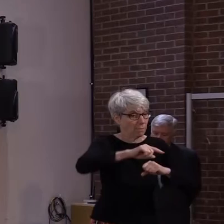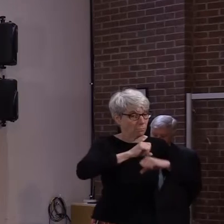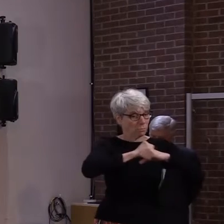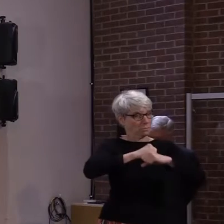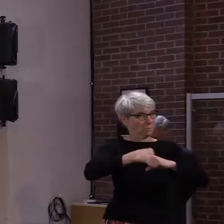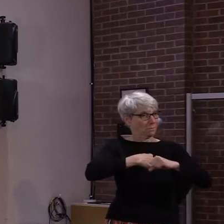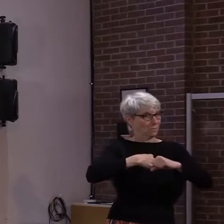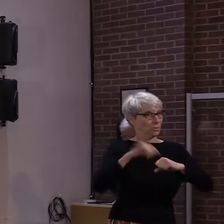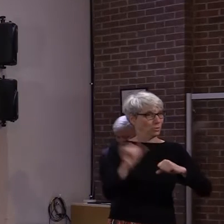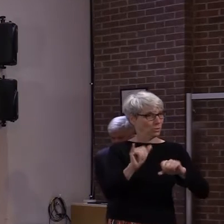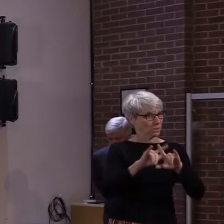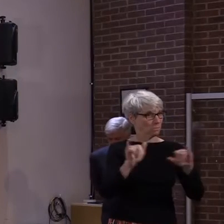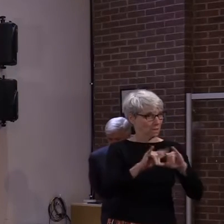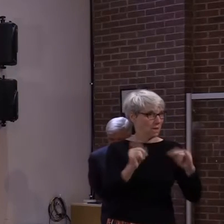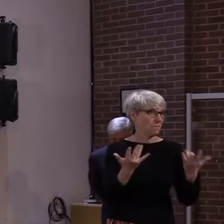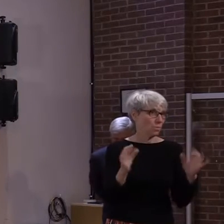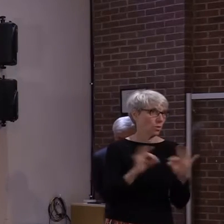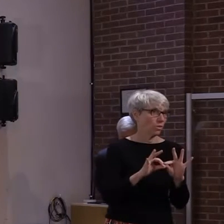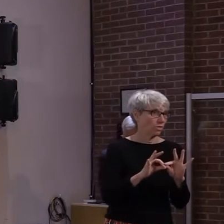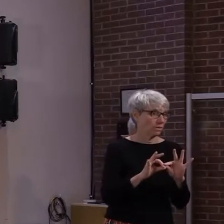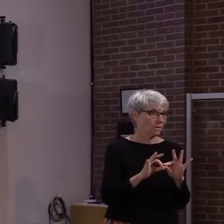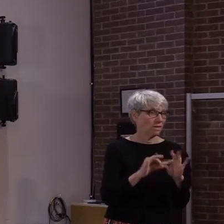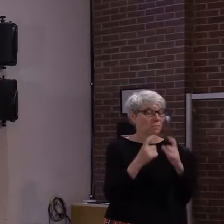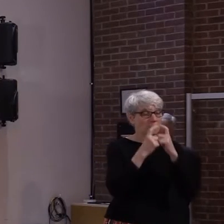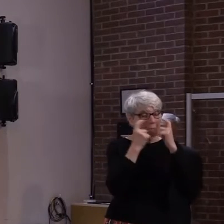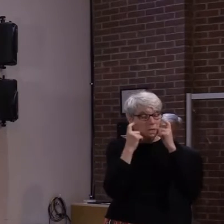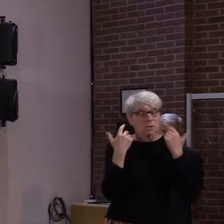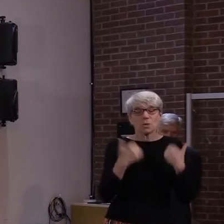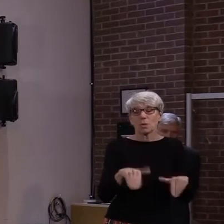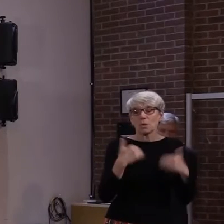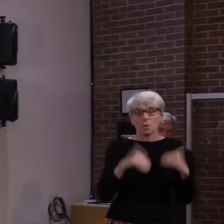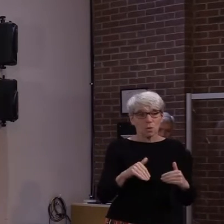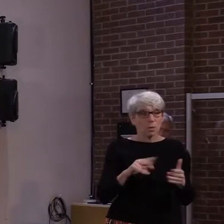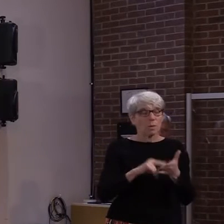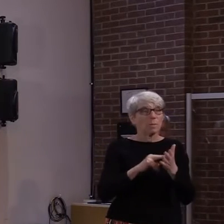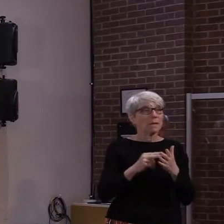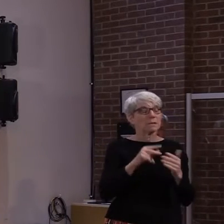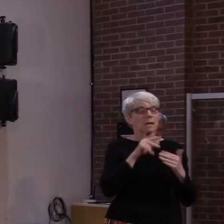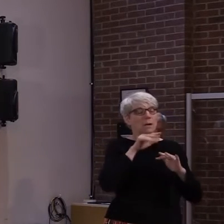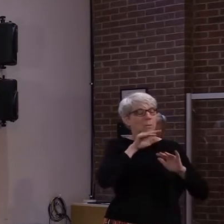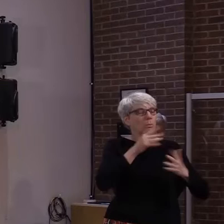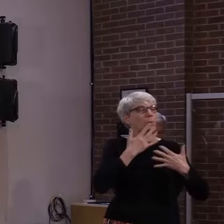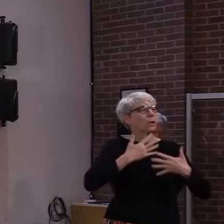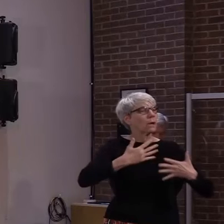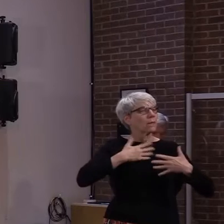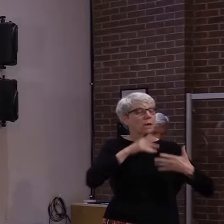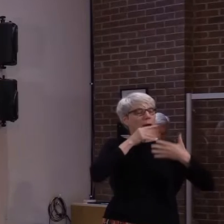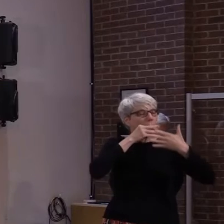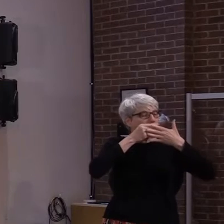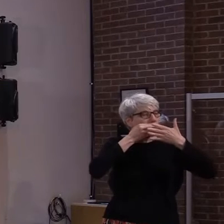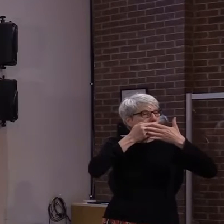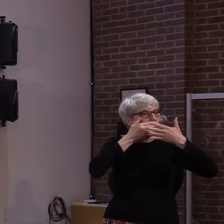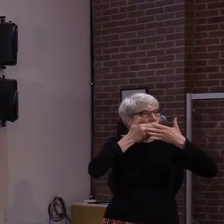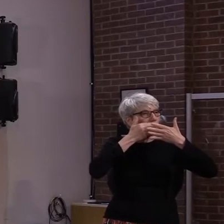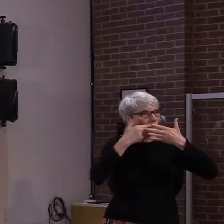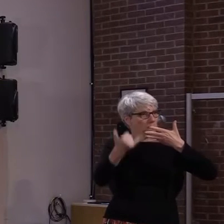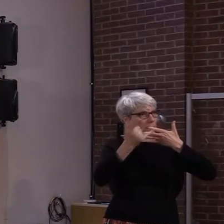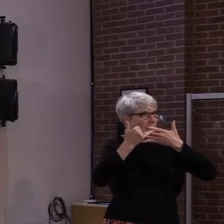spreading COVID-19. A mask helps contain your respiratory droplets and can keep them from reaching